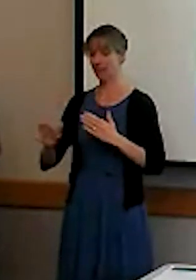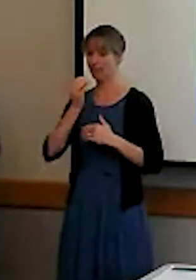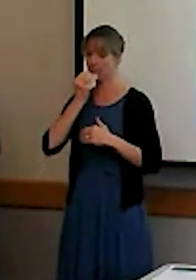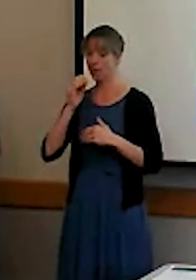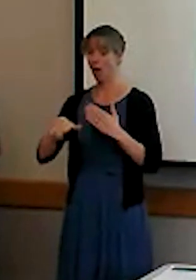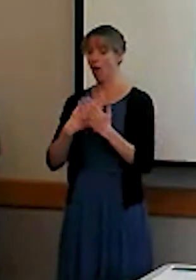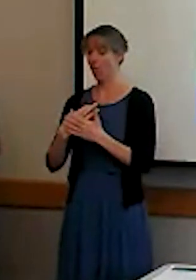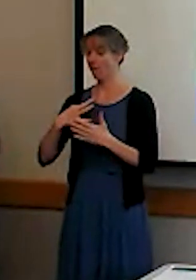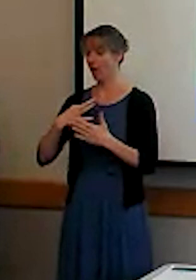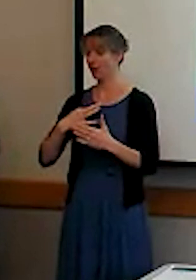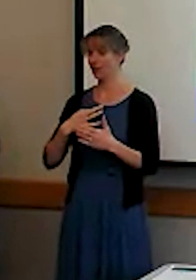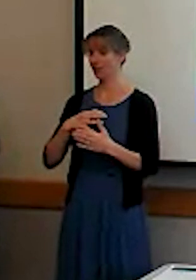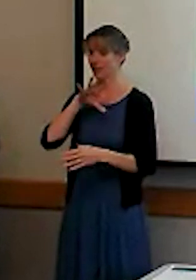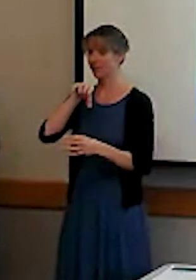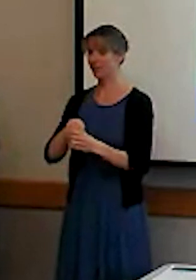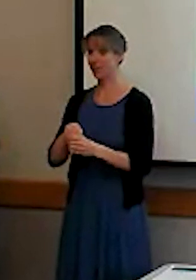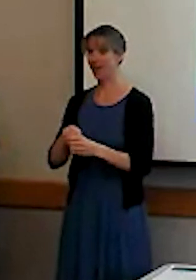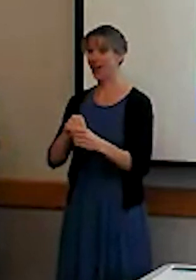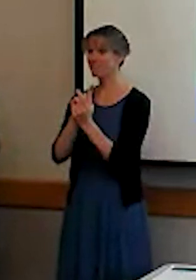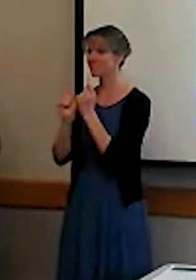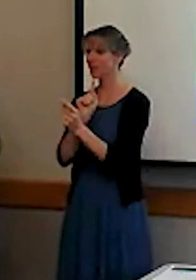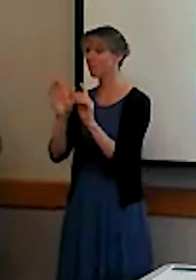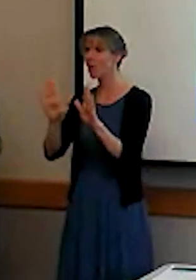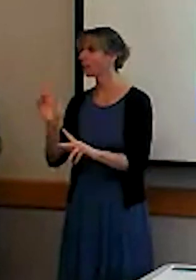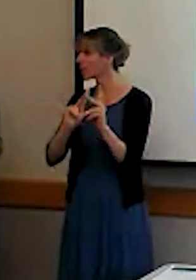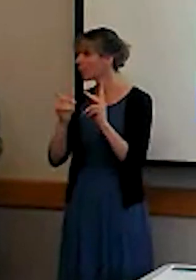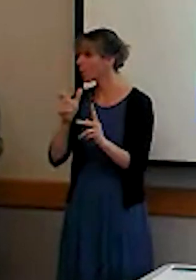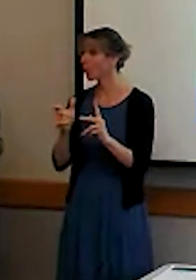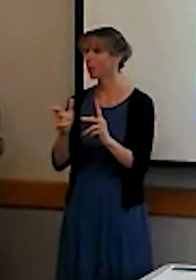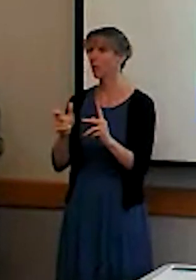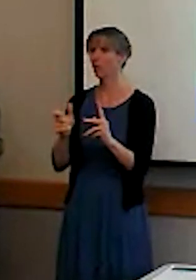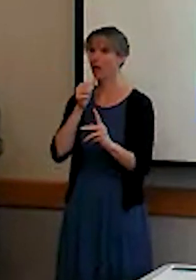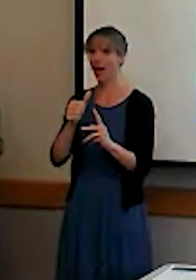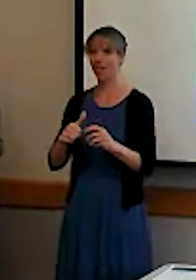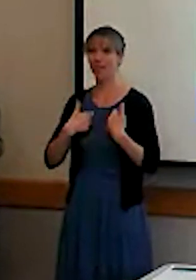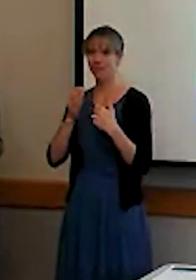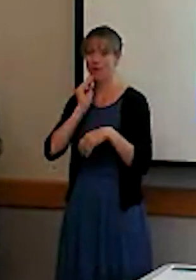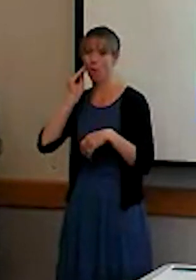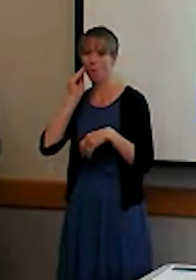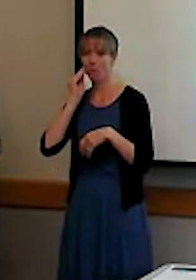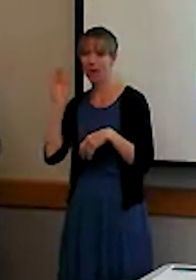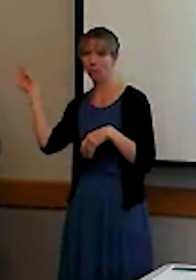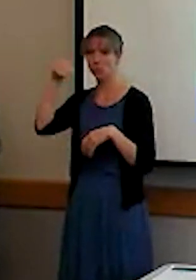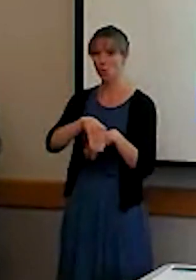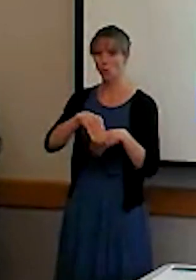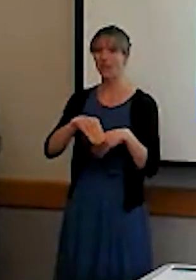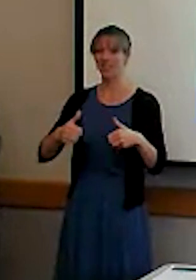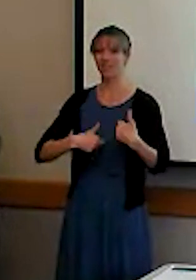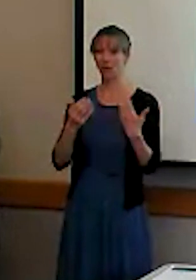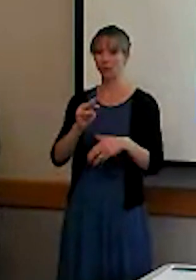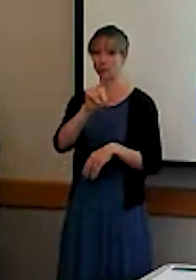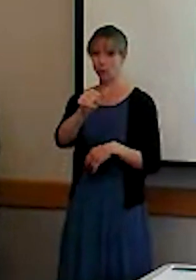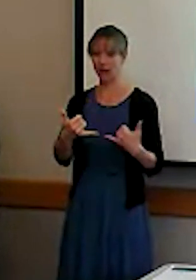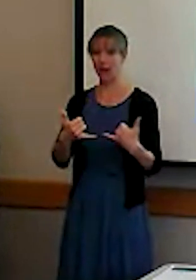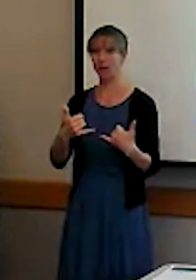the volunteers get to join in and meet all these wonderful people who've been displaced from their homes and live here in Missoula now. We are